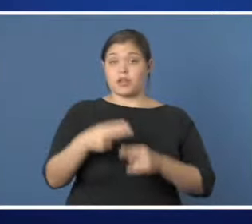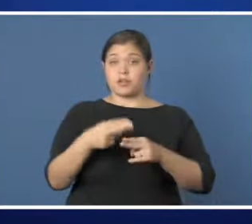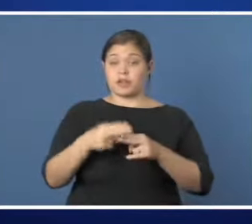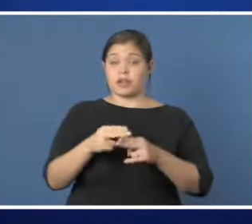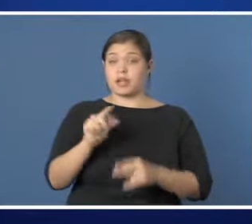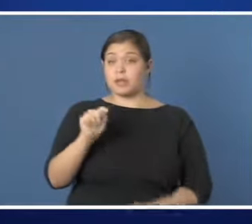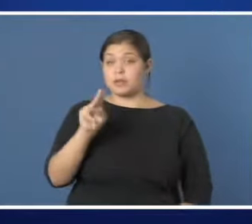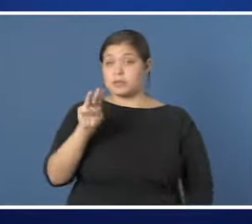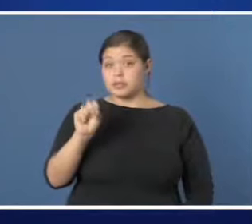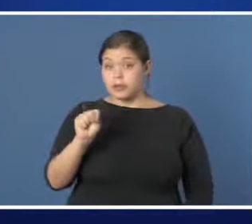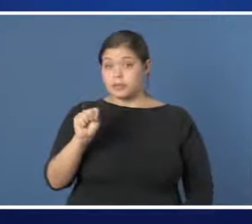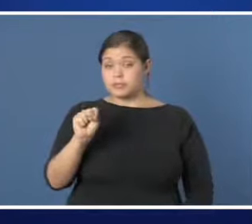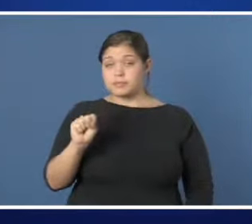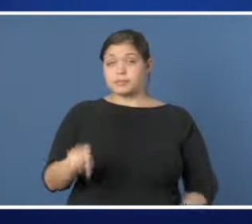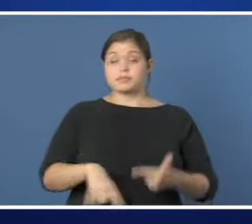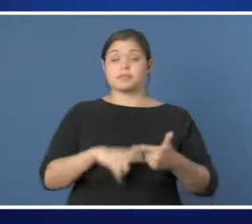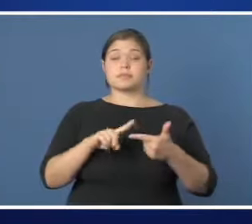Tums,